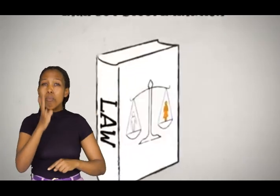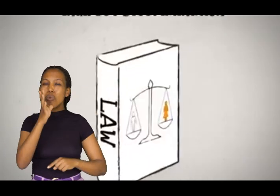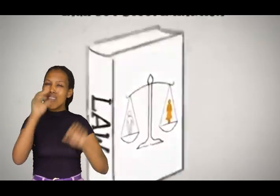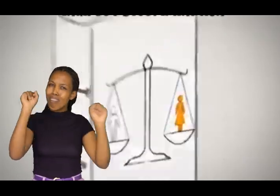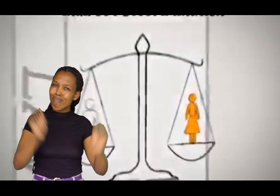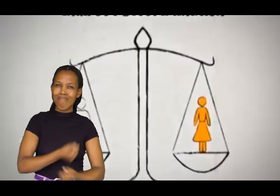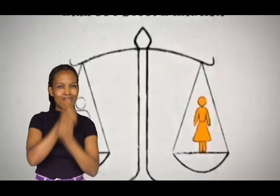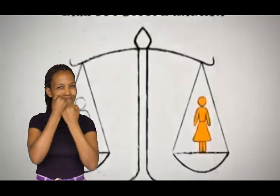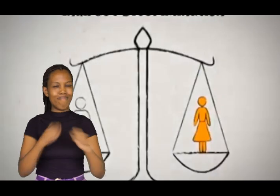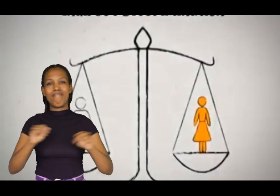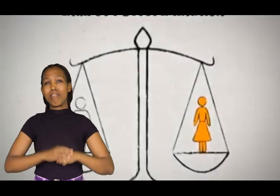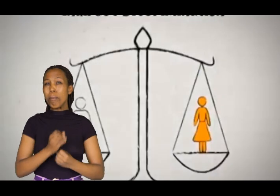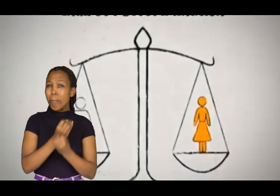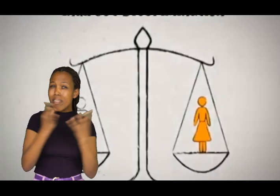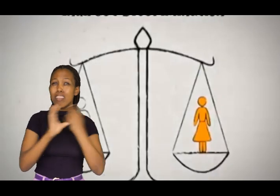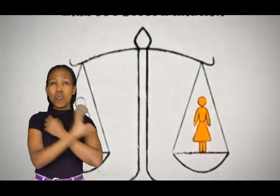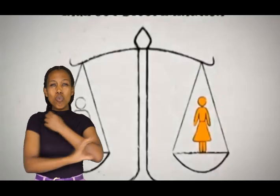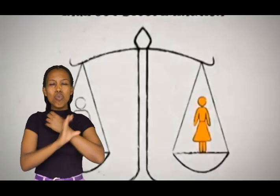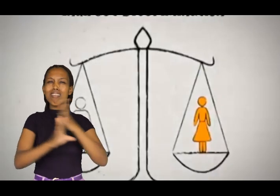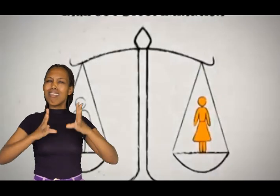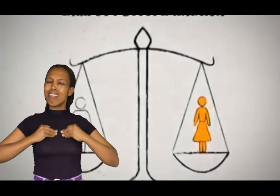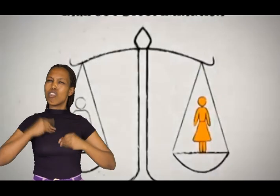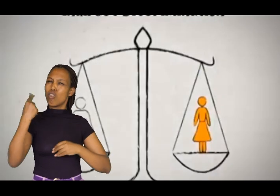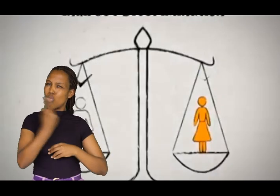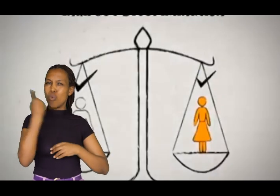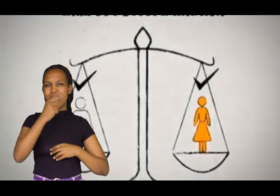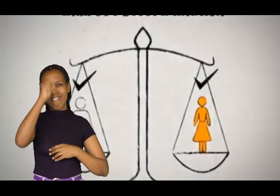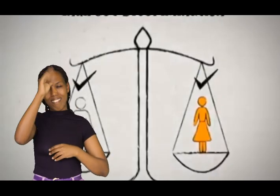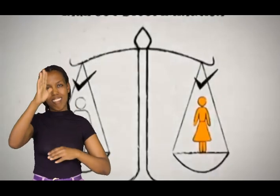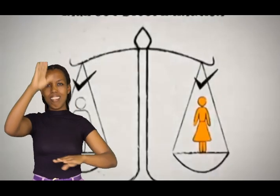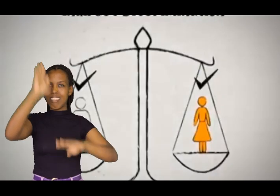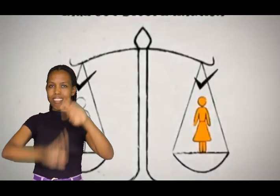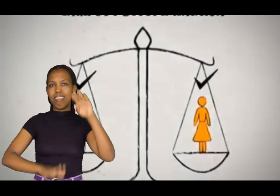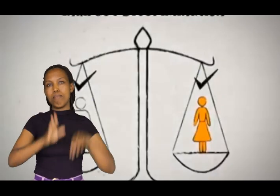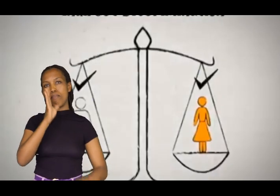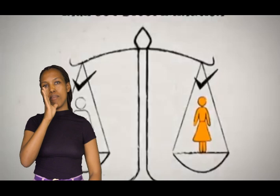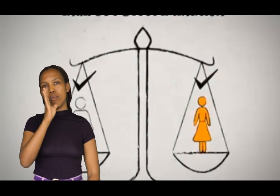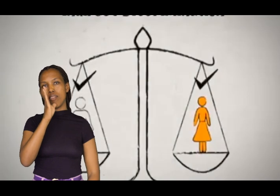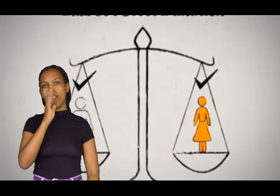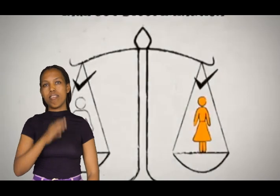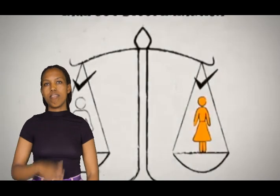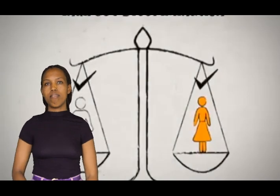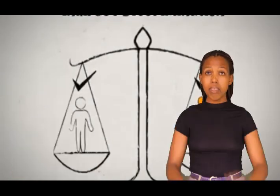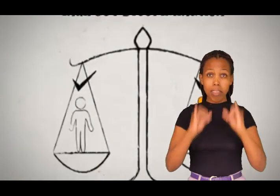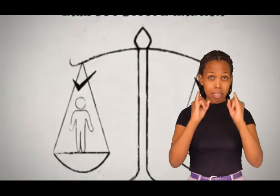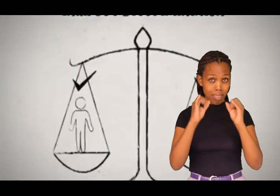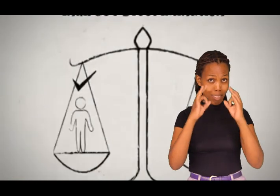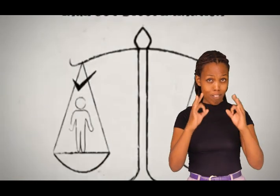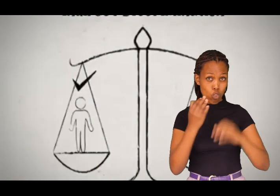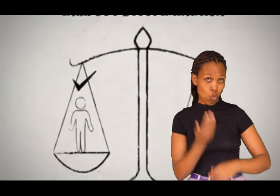Many countries practice nationality laws that directly discriminate against women and children.